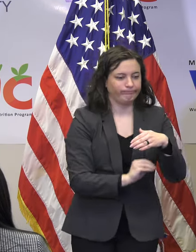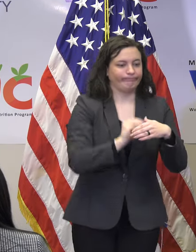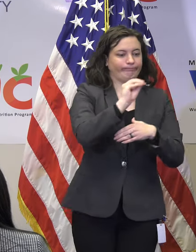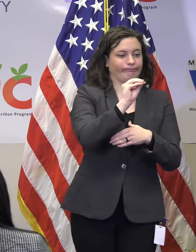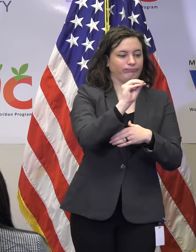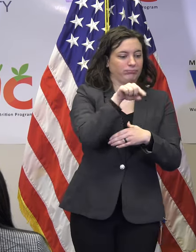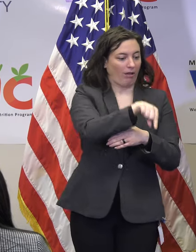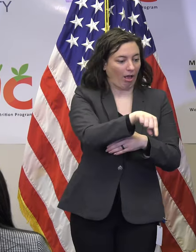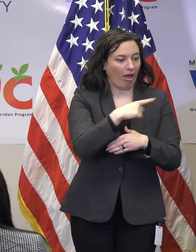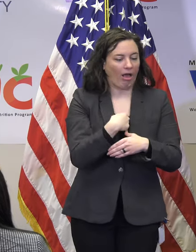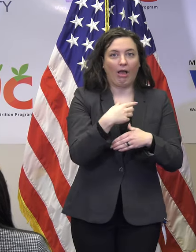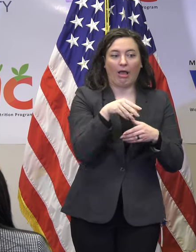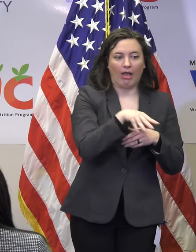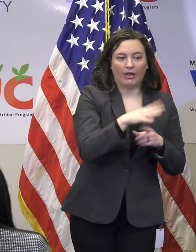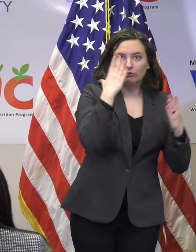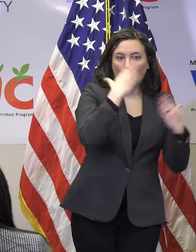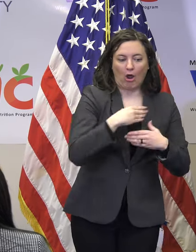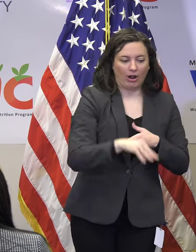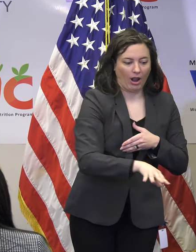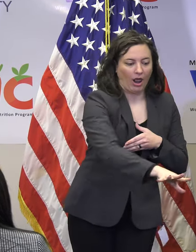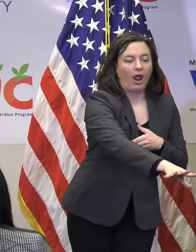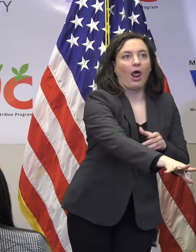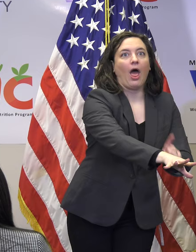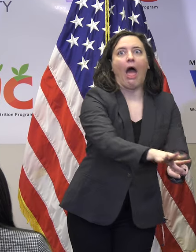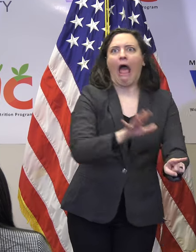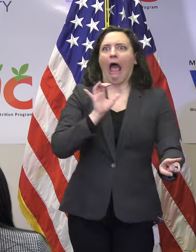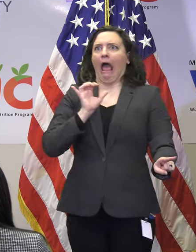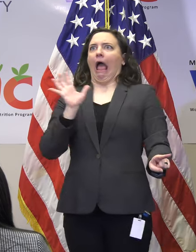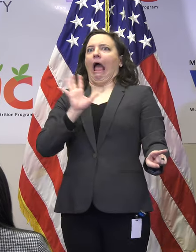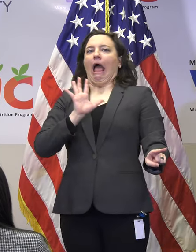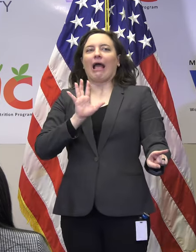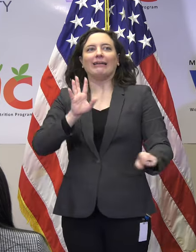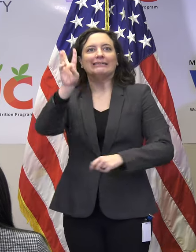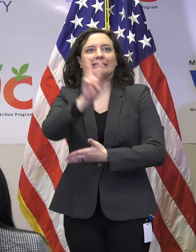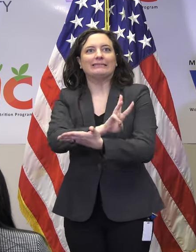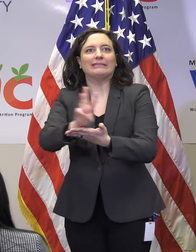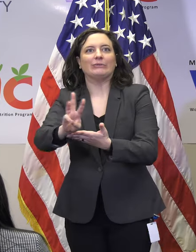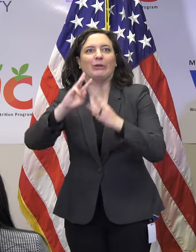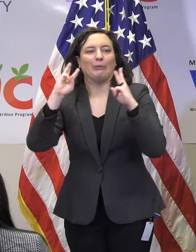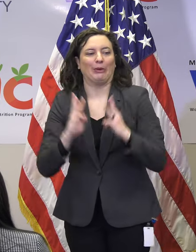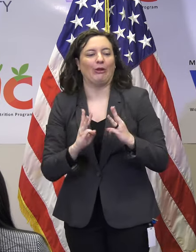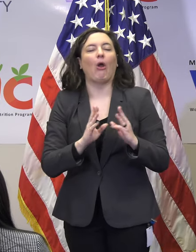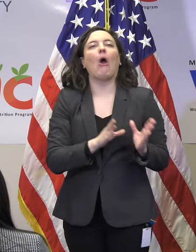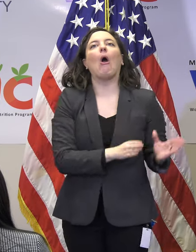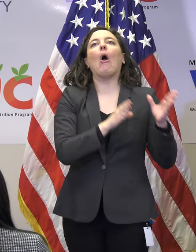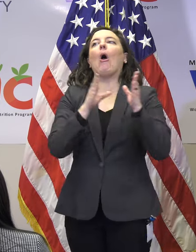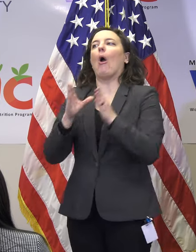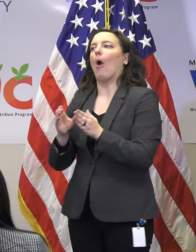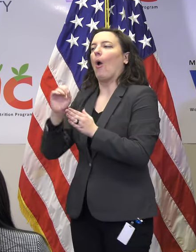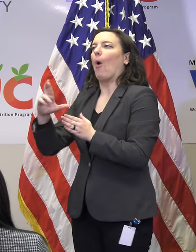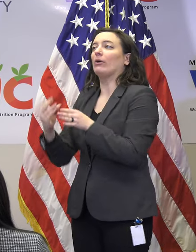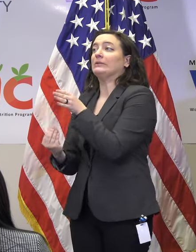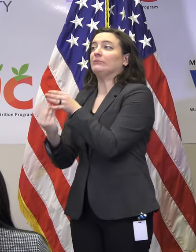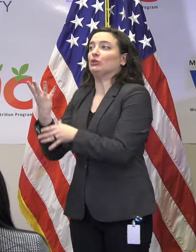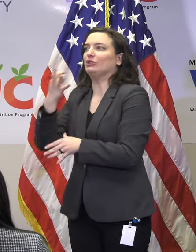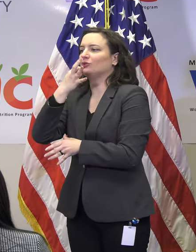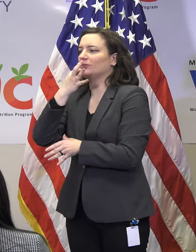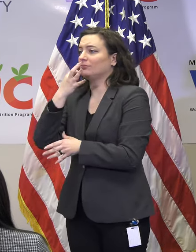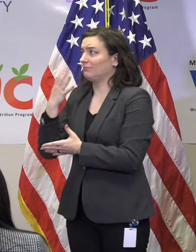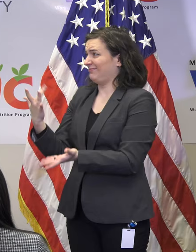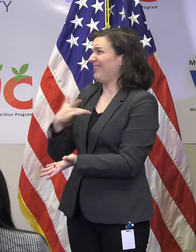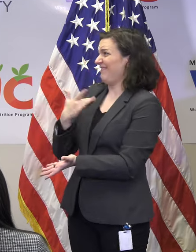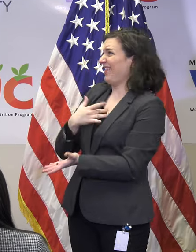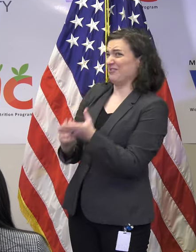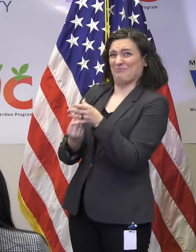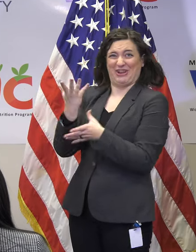we see a shadow, there'll be six more weeks of winter, or if spring comes early, and we're all guessing that spring has already arrived here in Minnesota.